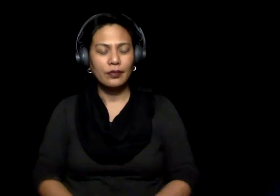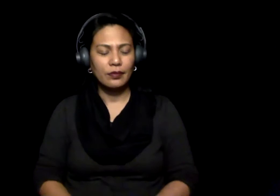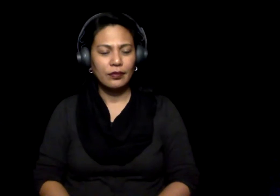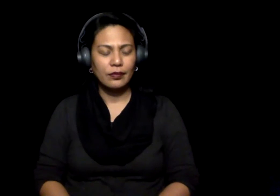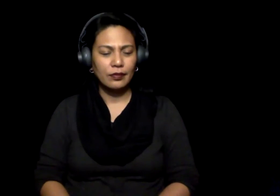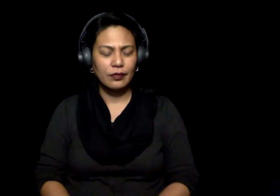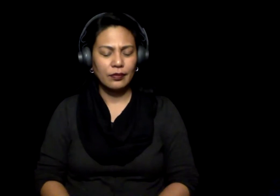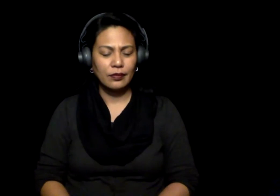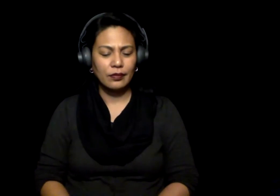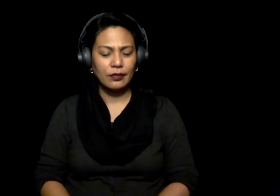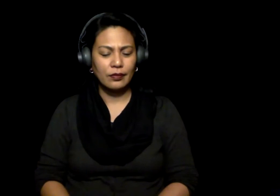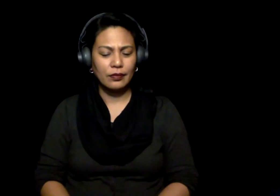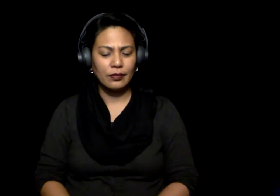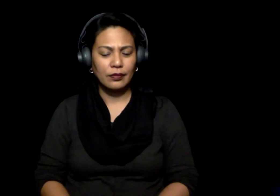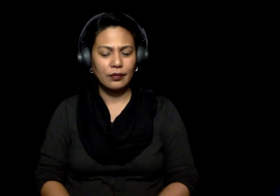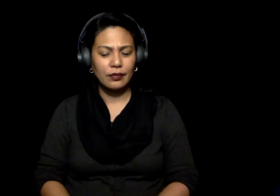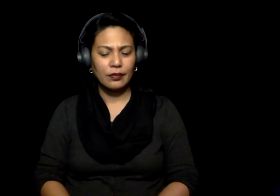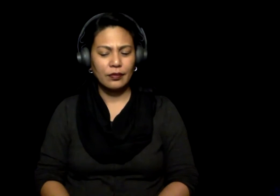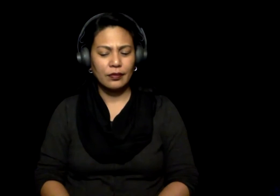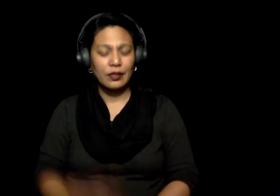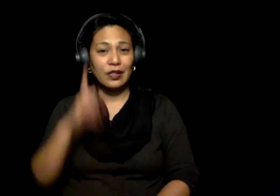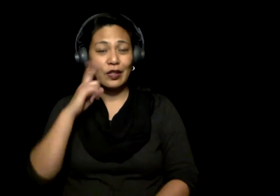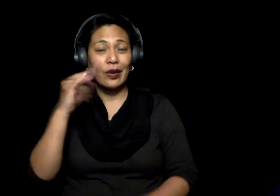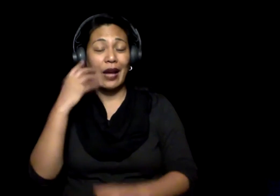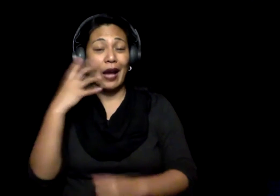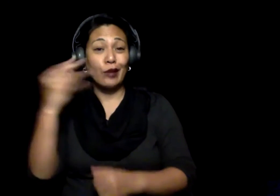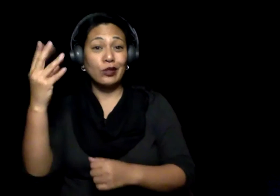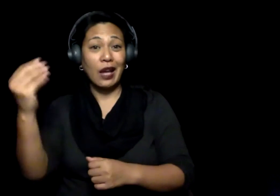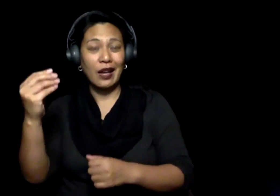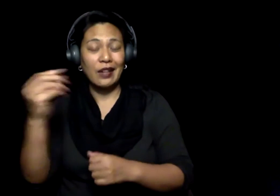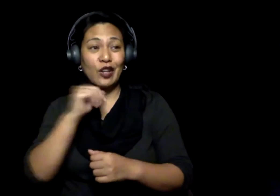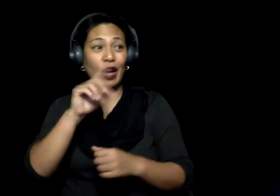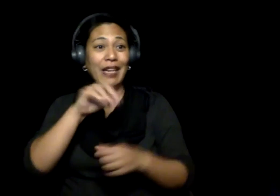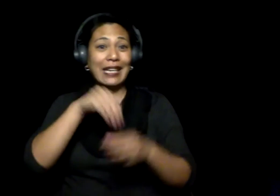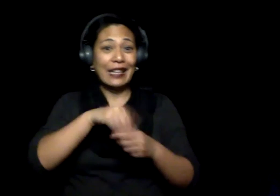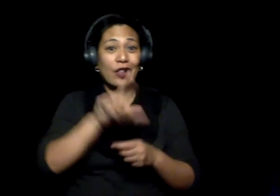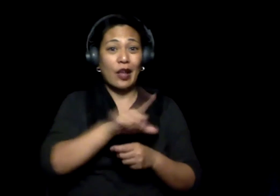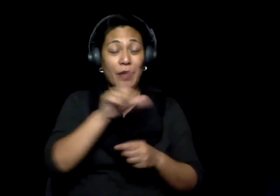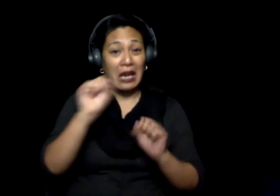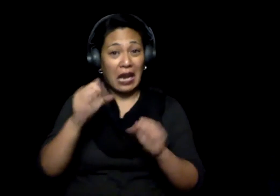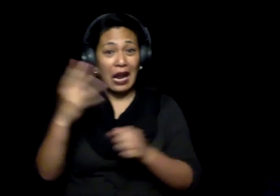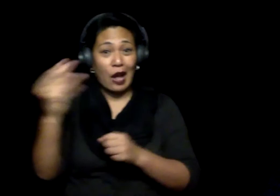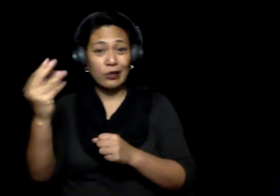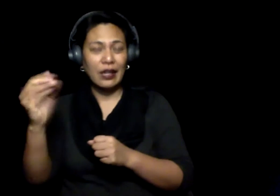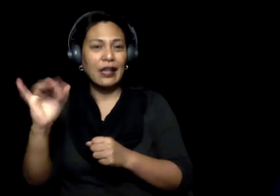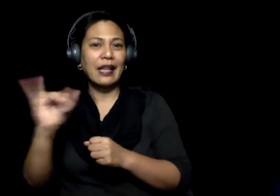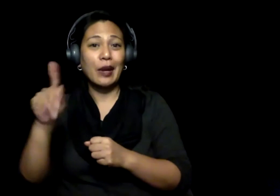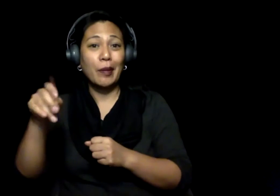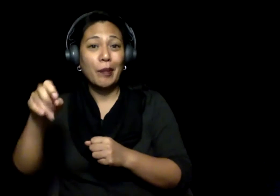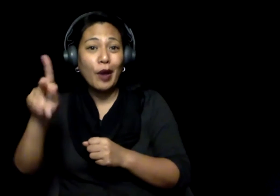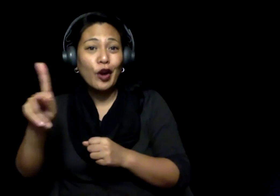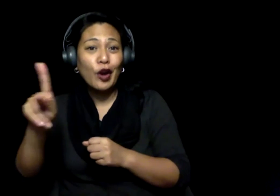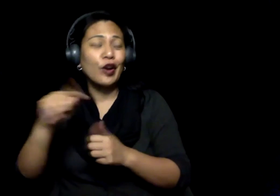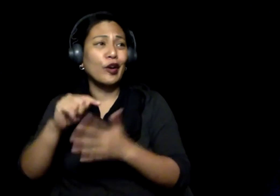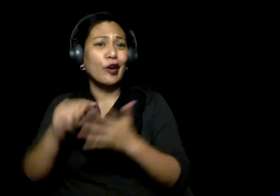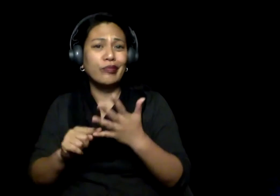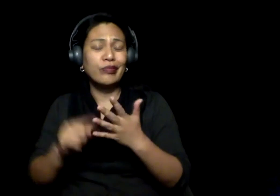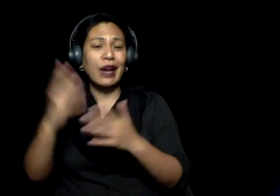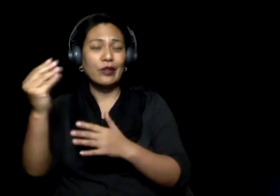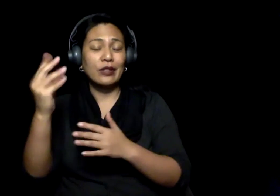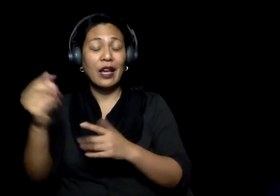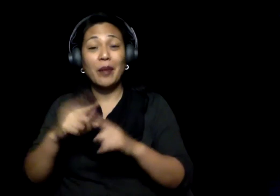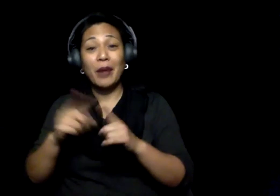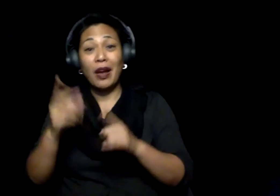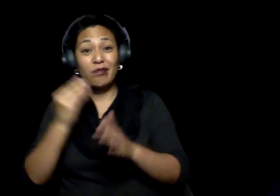in a park type of a situation acceptable? That's a good question. Some of the branches have lovely outdoor space. Some of them have community